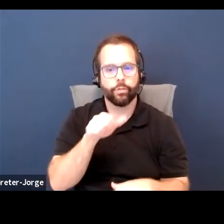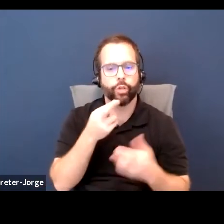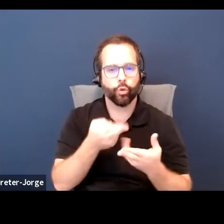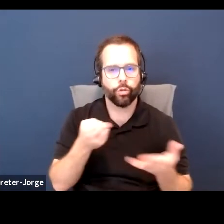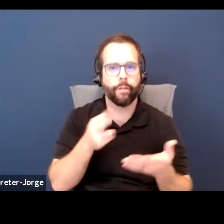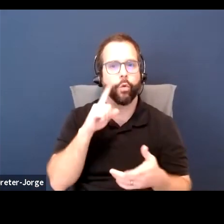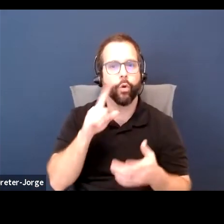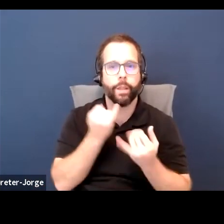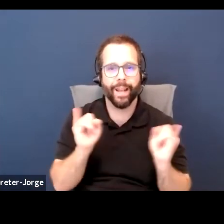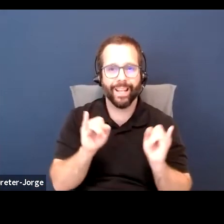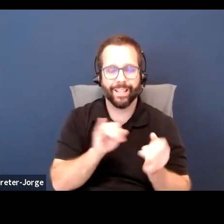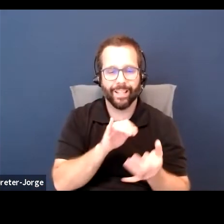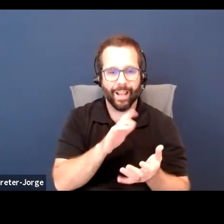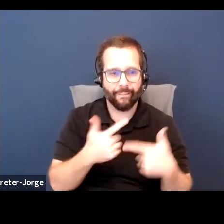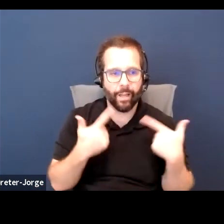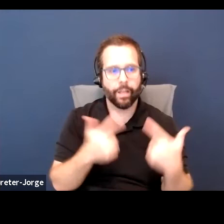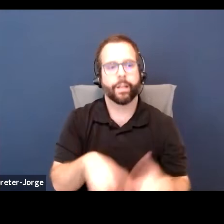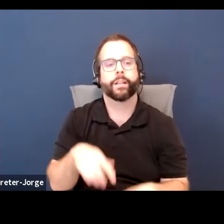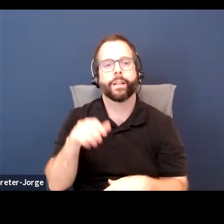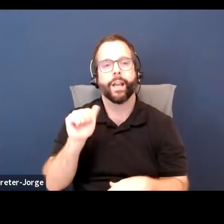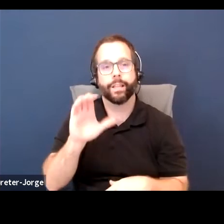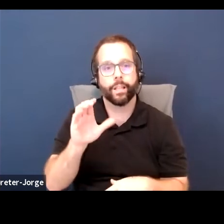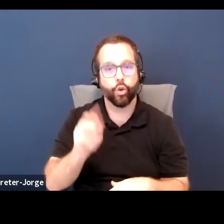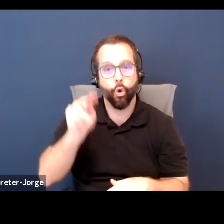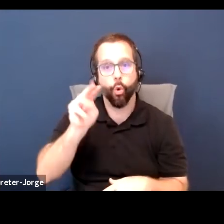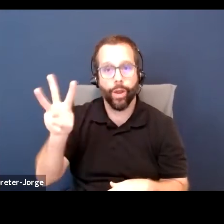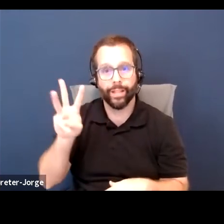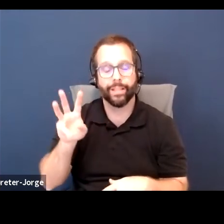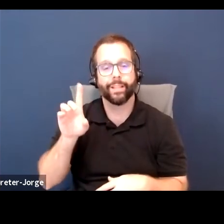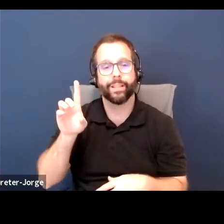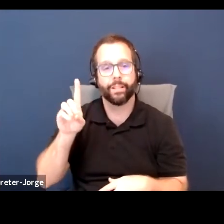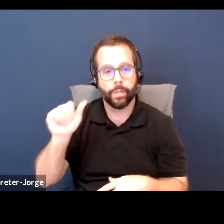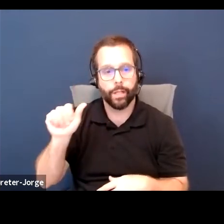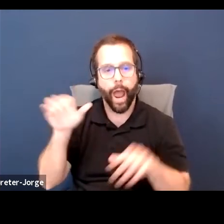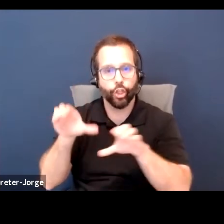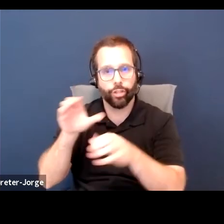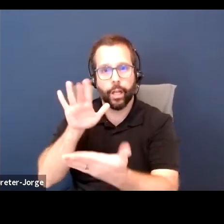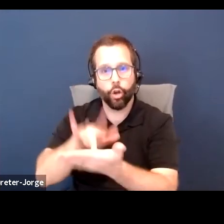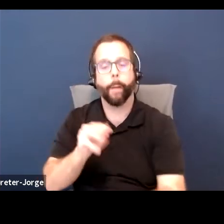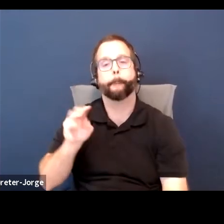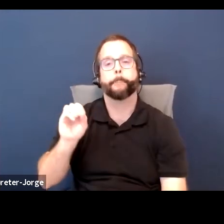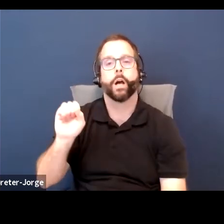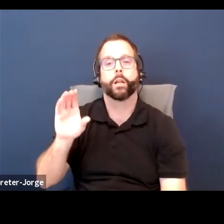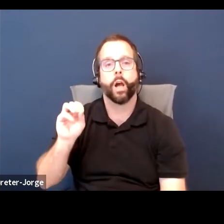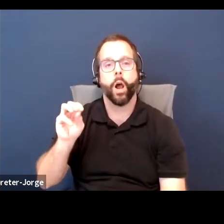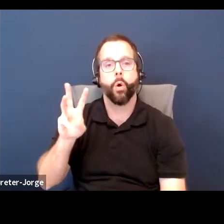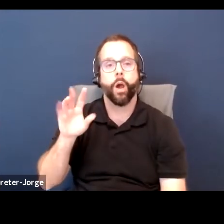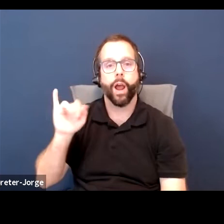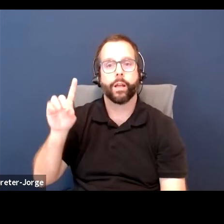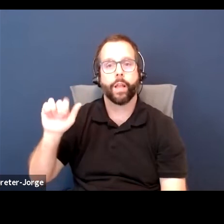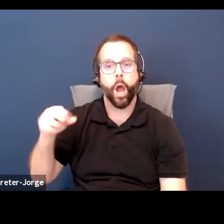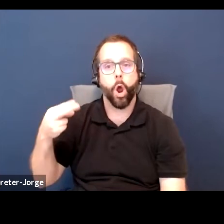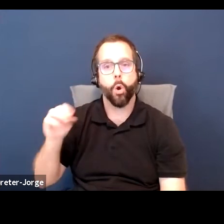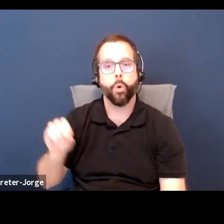DAC Northwest, the Disability Action Center, and Moscow, Idaho. Also want to thank all of our